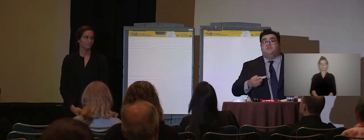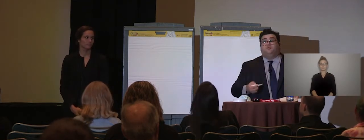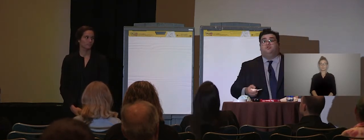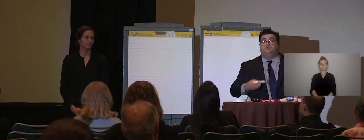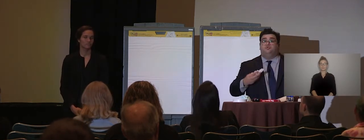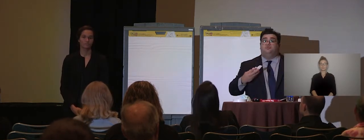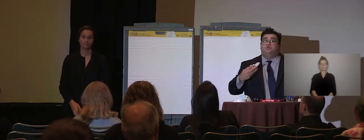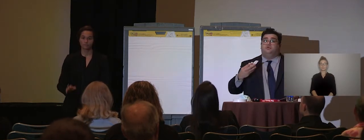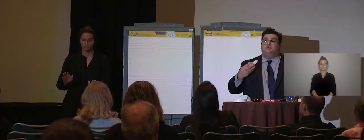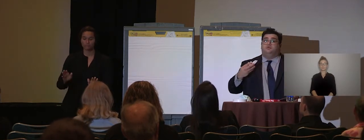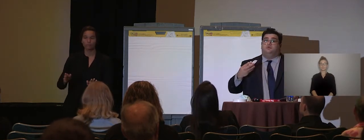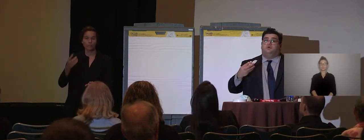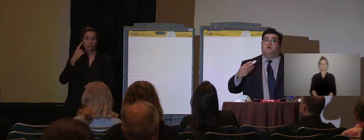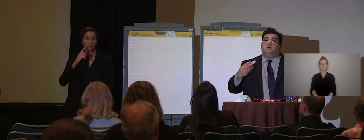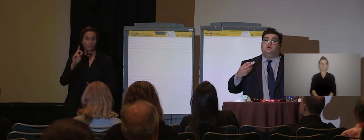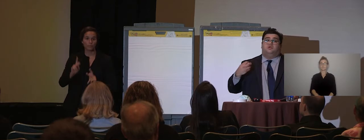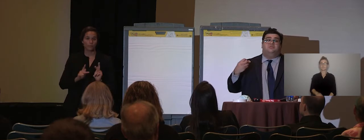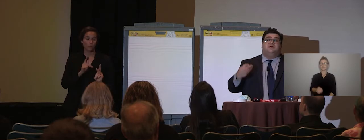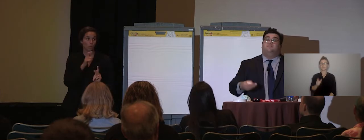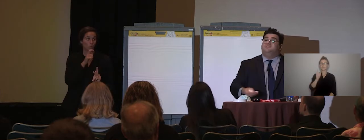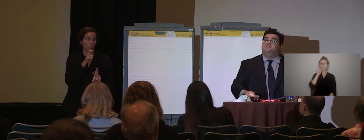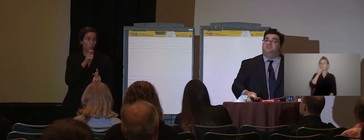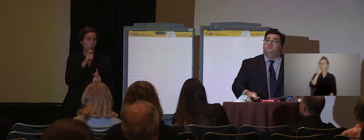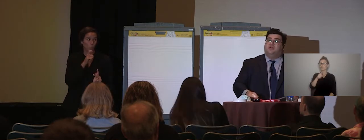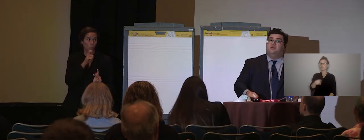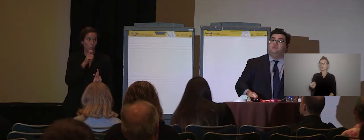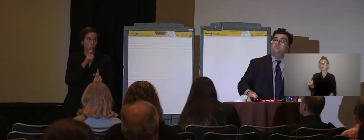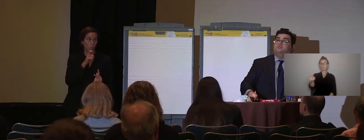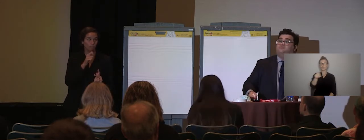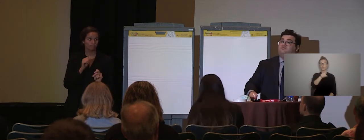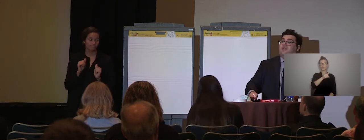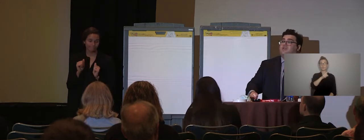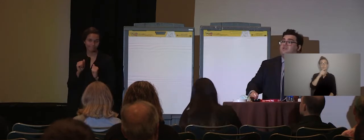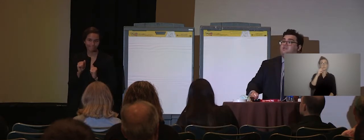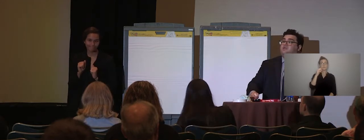Now, for people who are in that position where